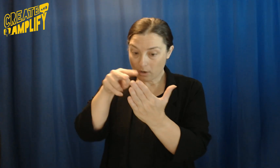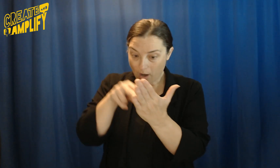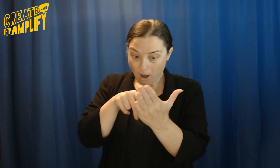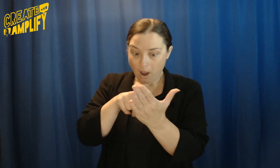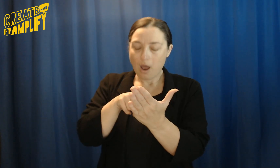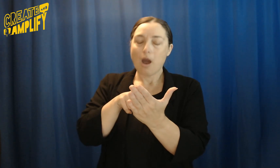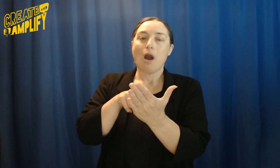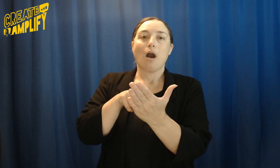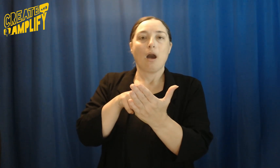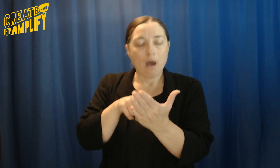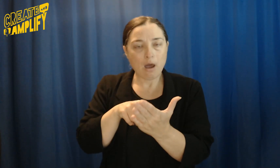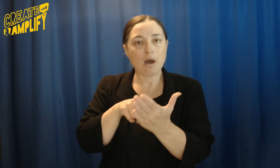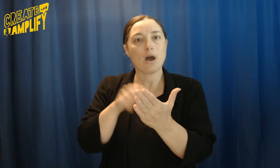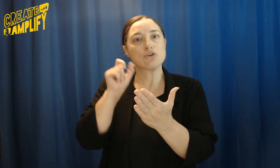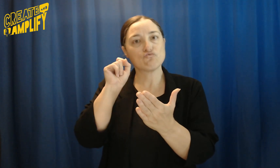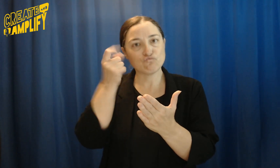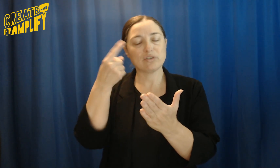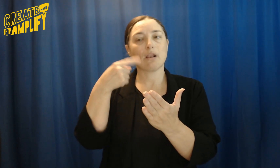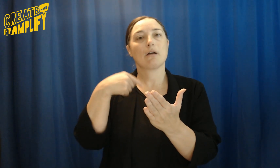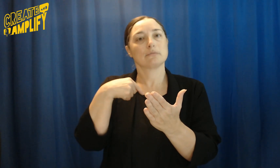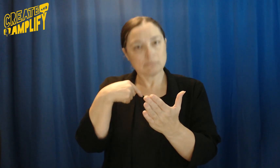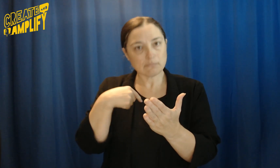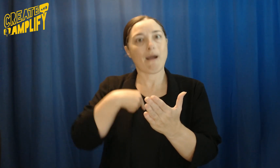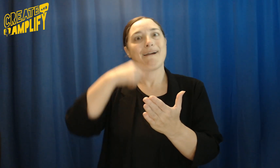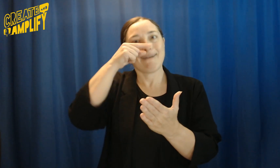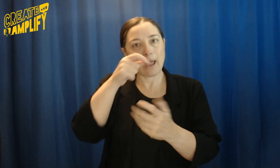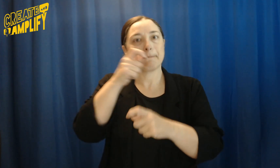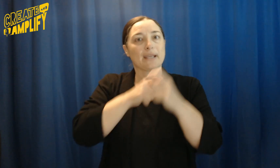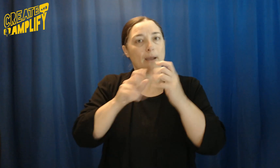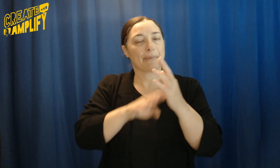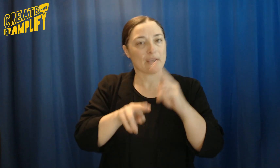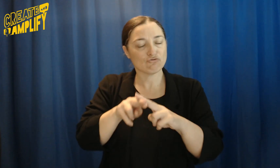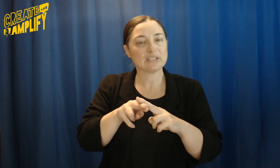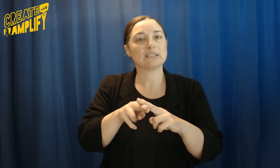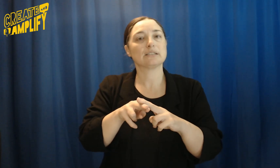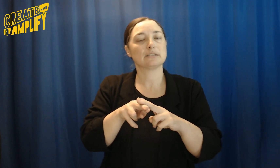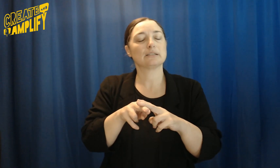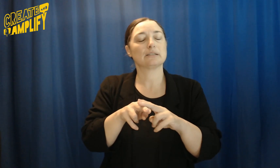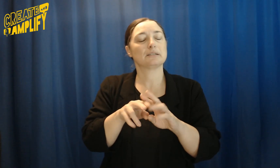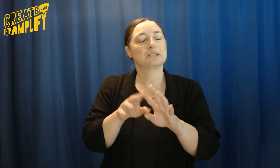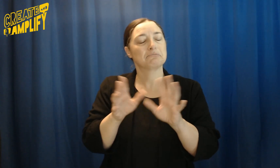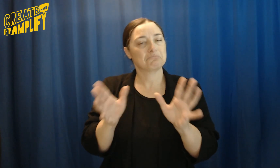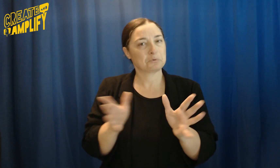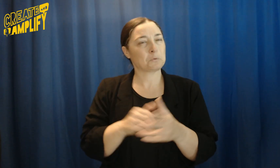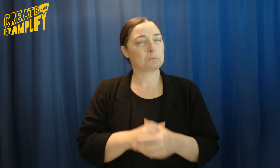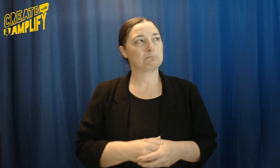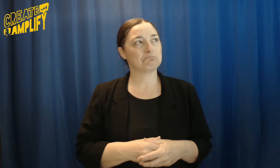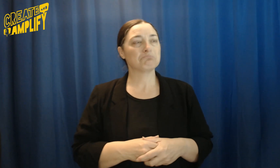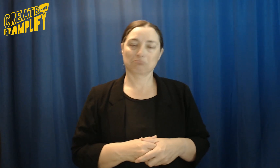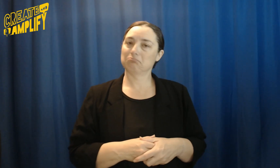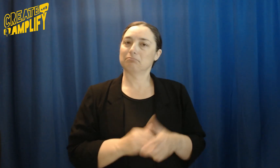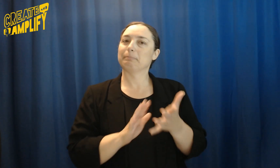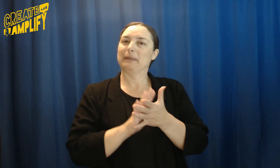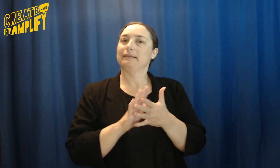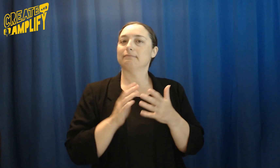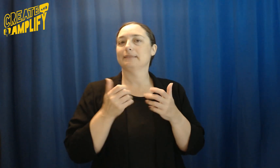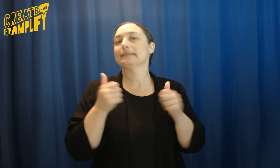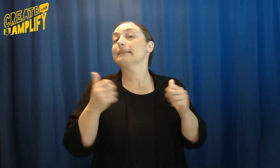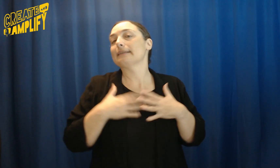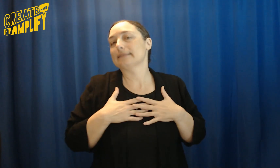sobbing because I knew that it was possible. So that to me is a success. I have no idea how